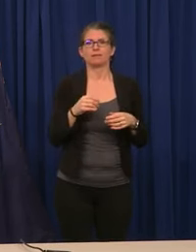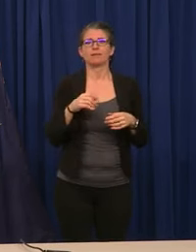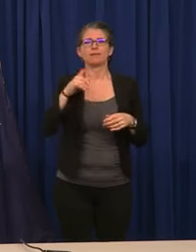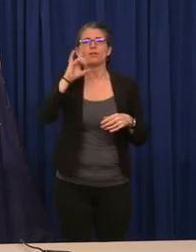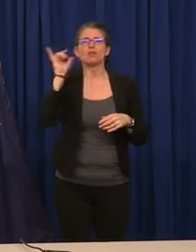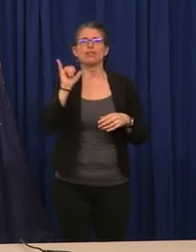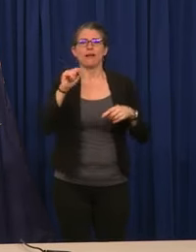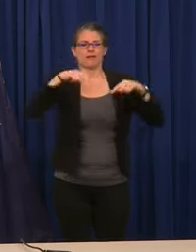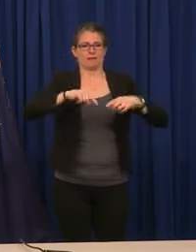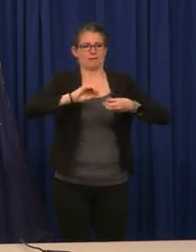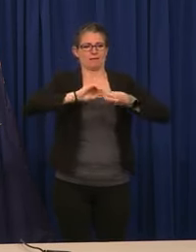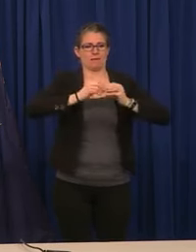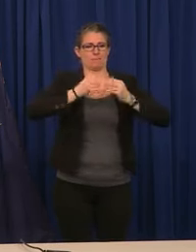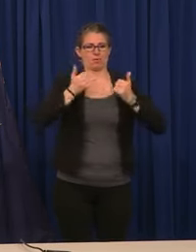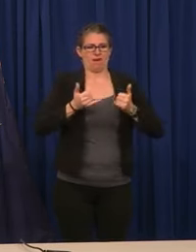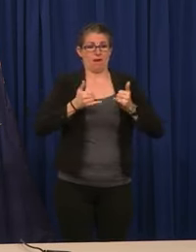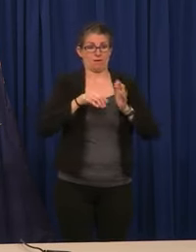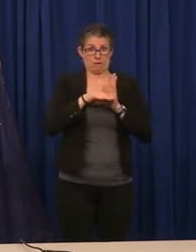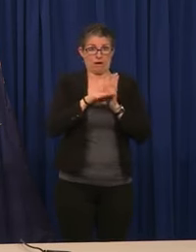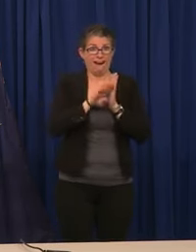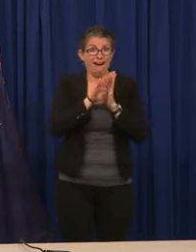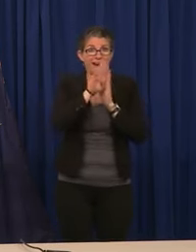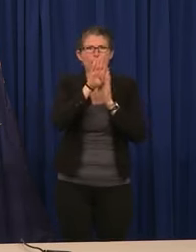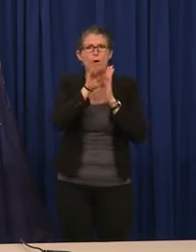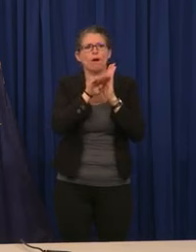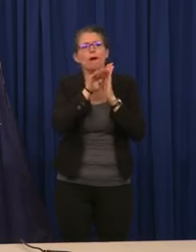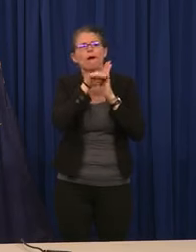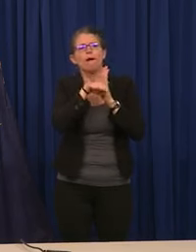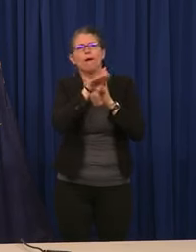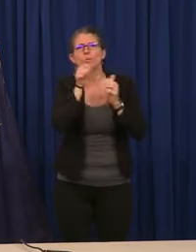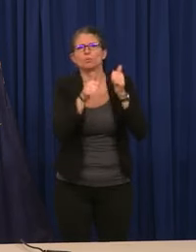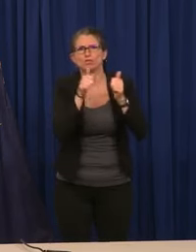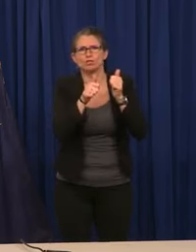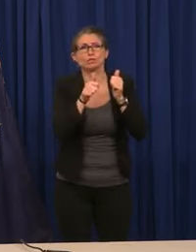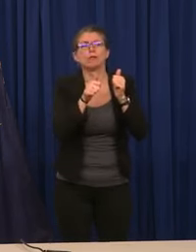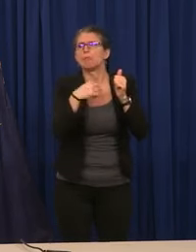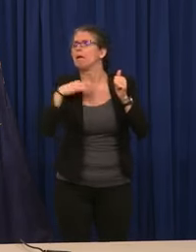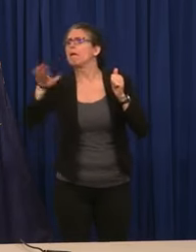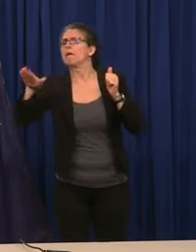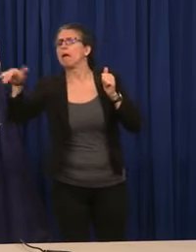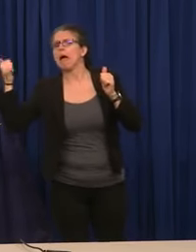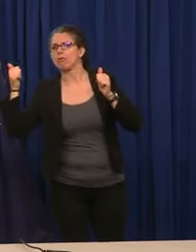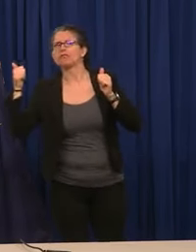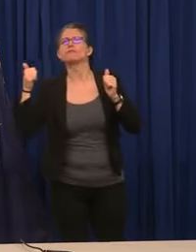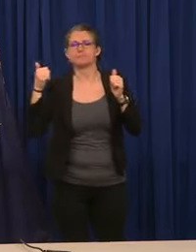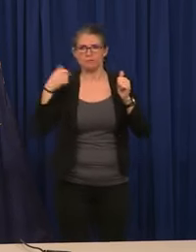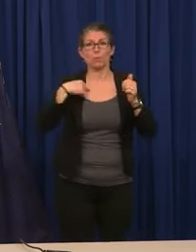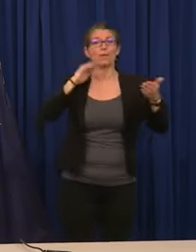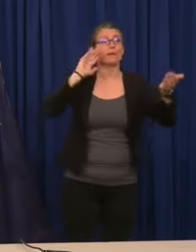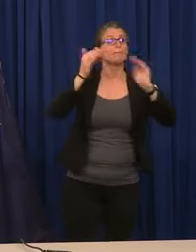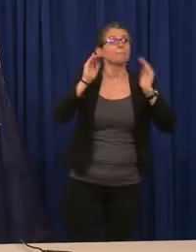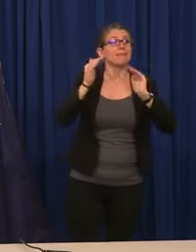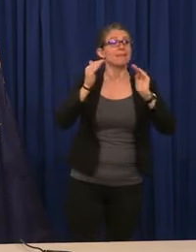strategies that have worked in other places. And then your second question, Kate or Caitlin, was about hospital reporting.